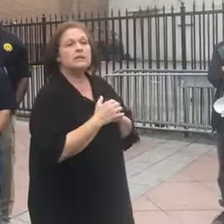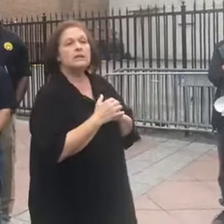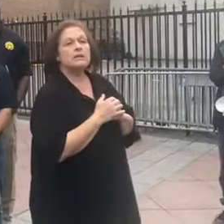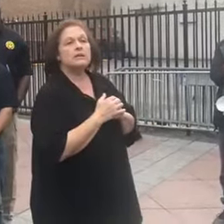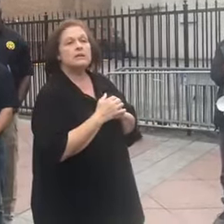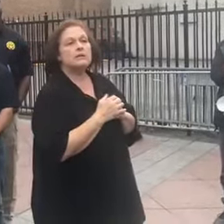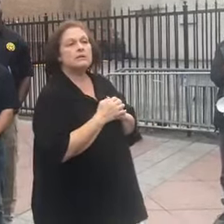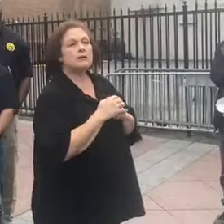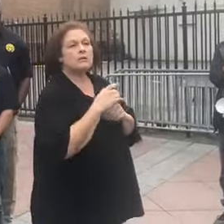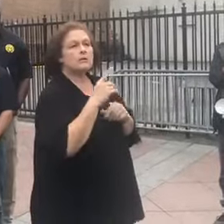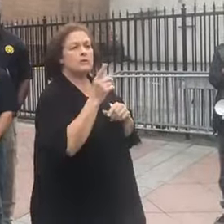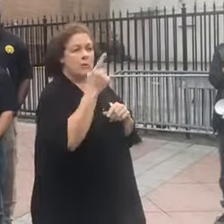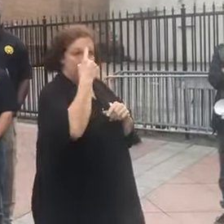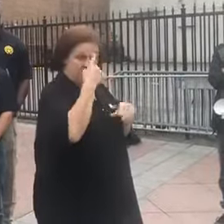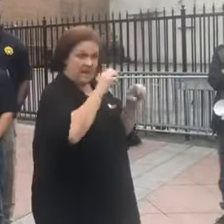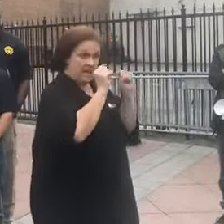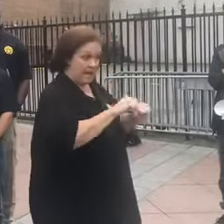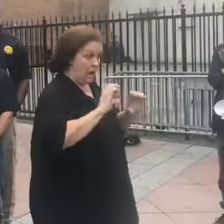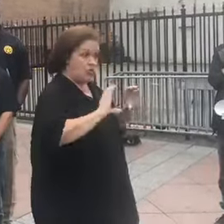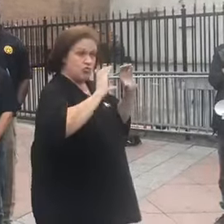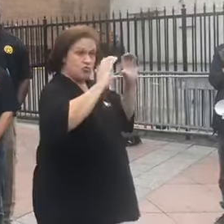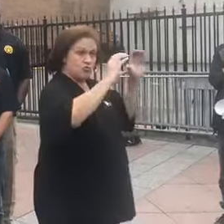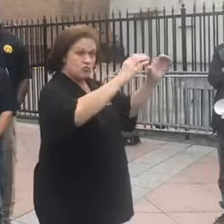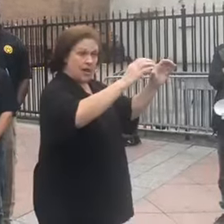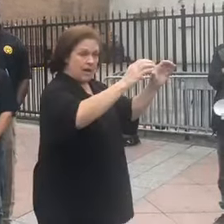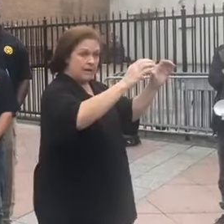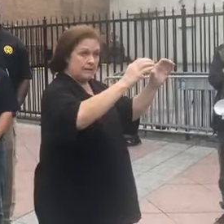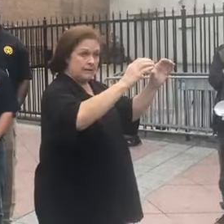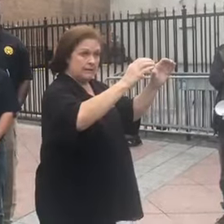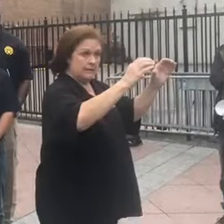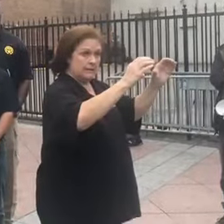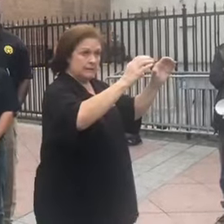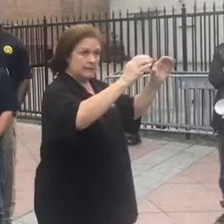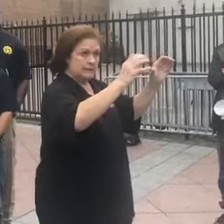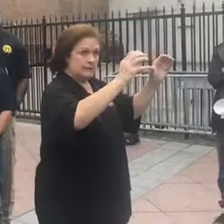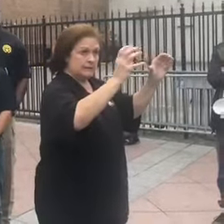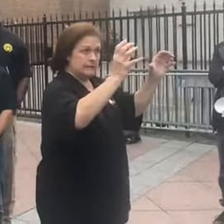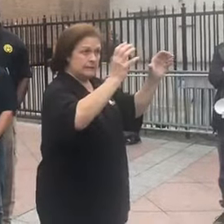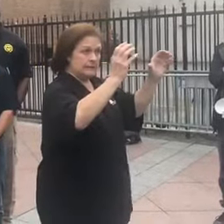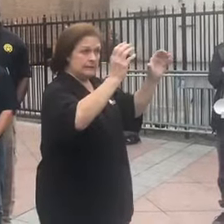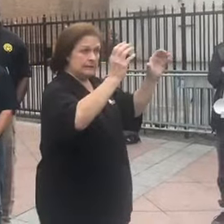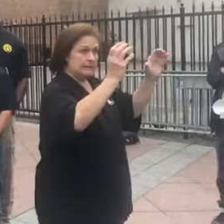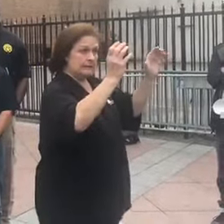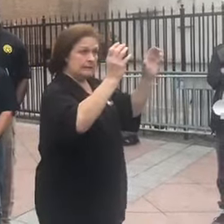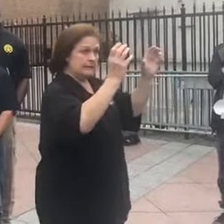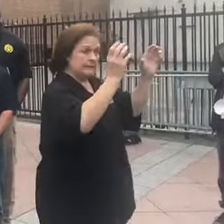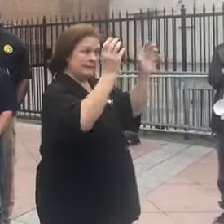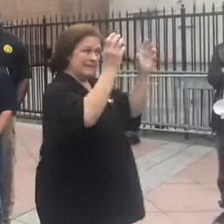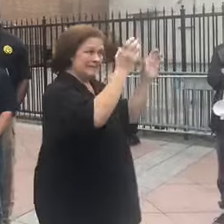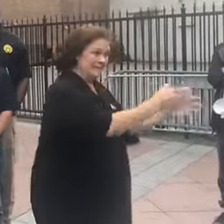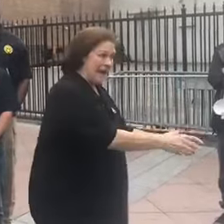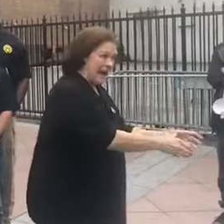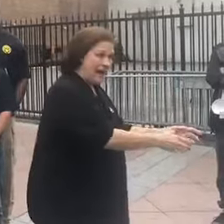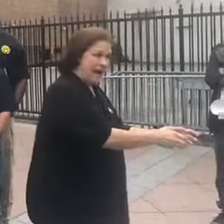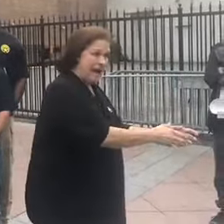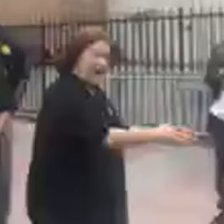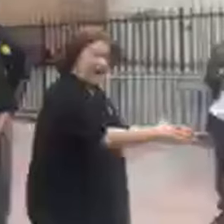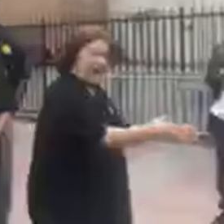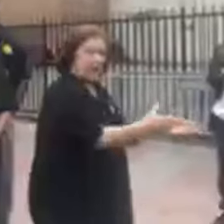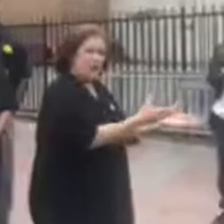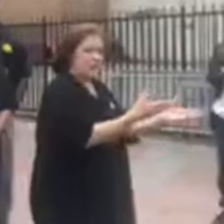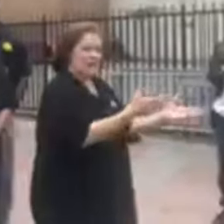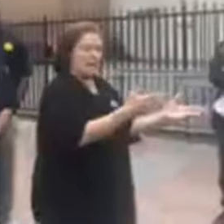those cranes down without damaging the kind of concrete base of the structure? I'm going to let my engineers drive